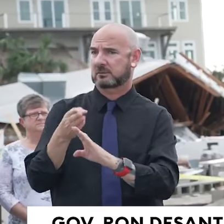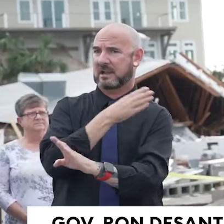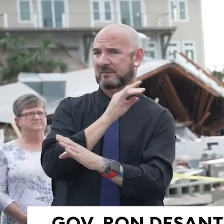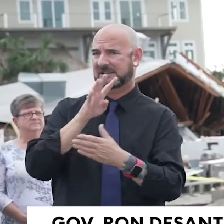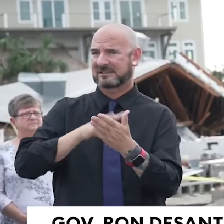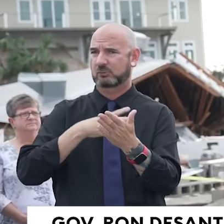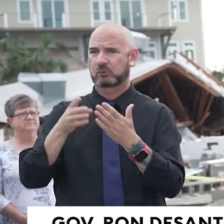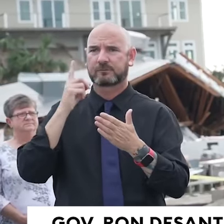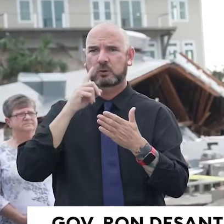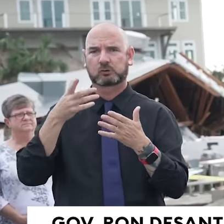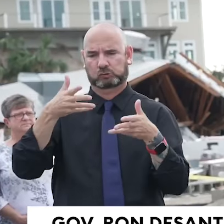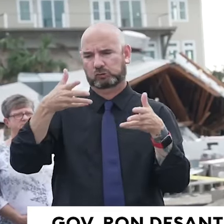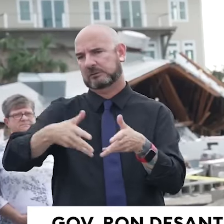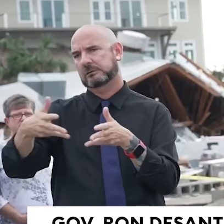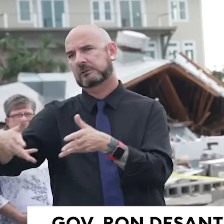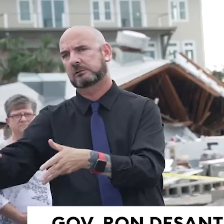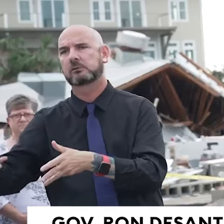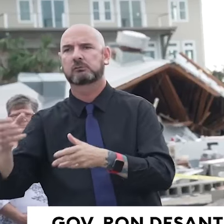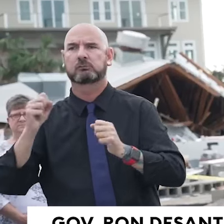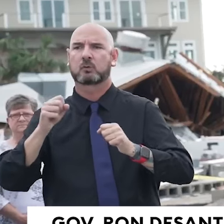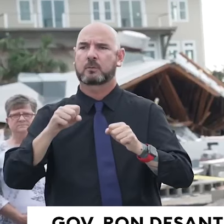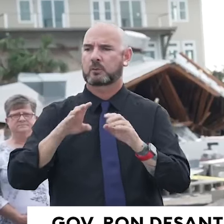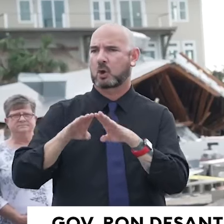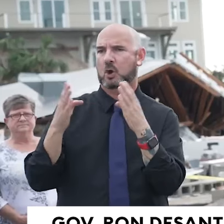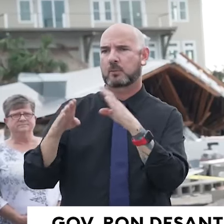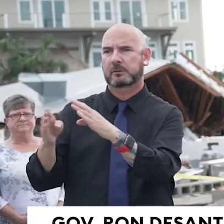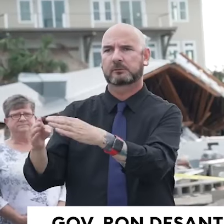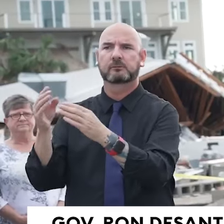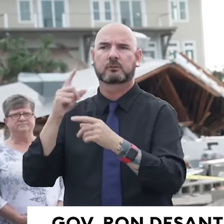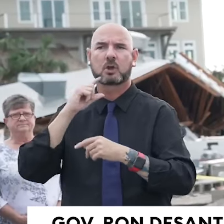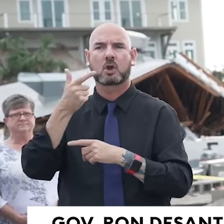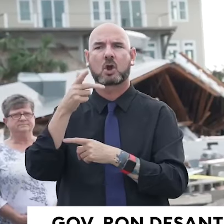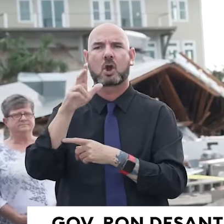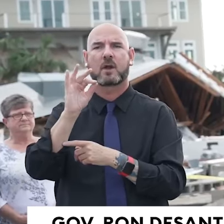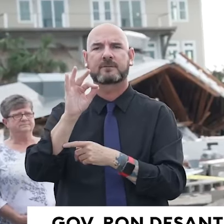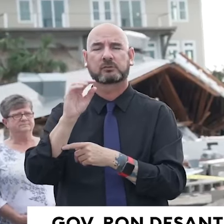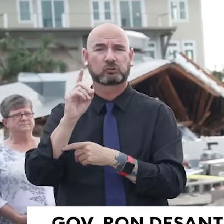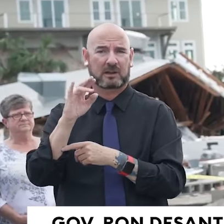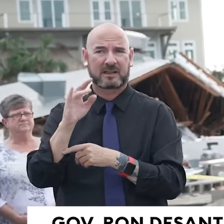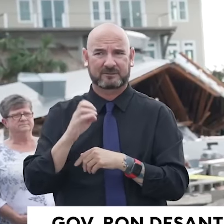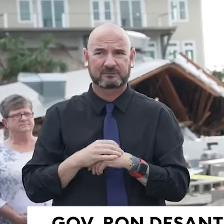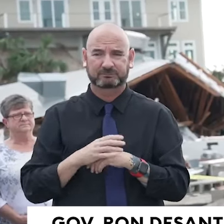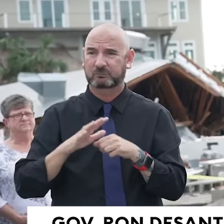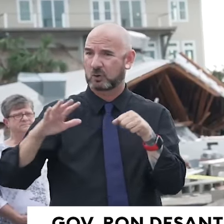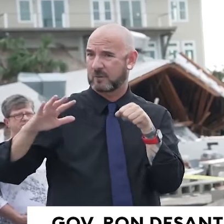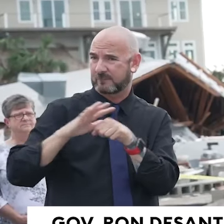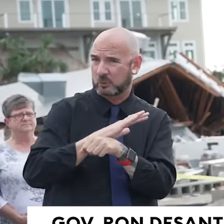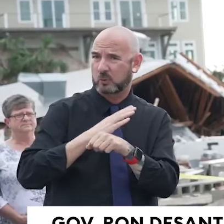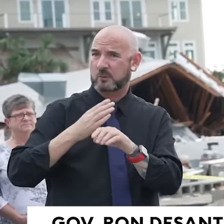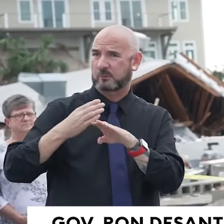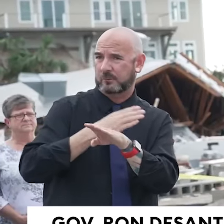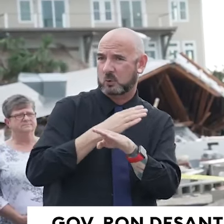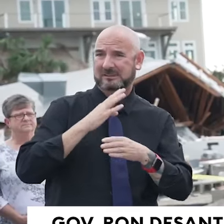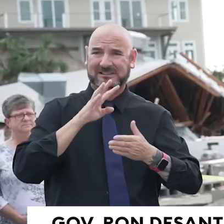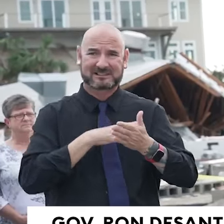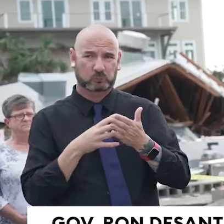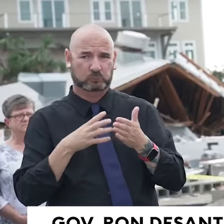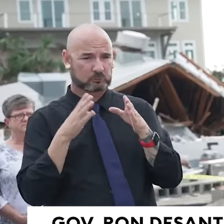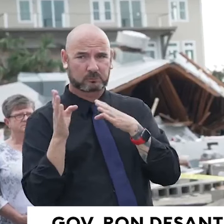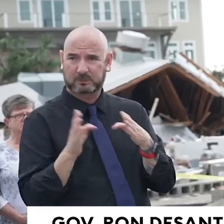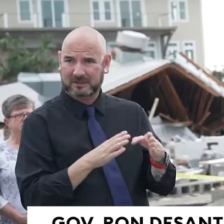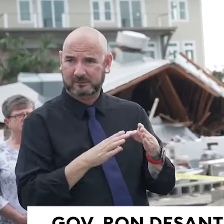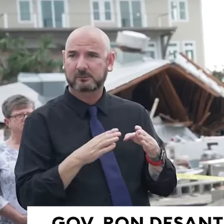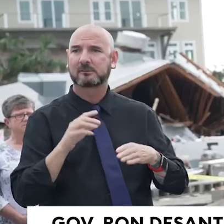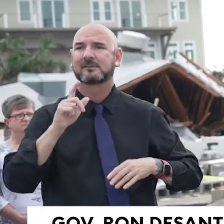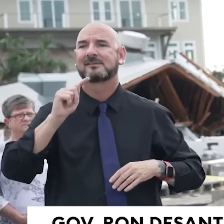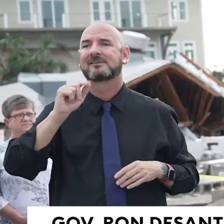So we look forward to being able to open Gulf Drive entirely ahead of schedule. Taylor County. So